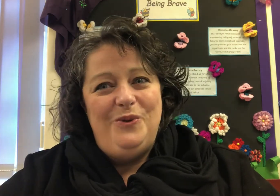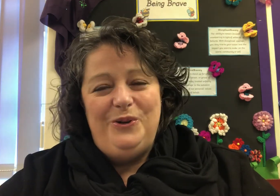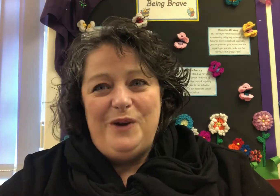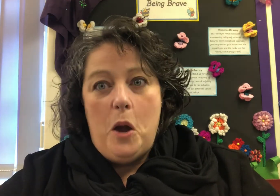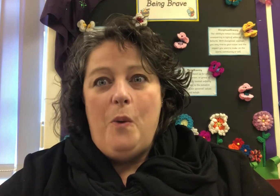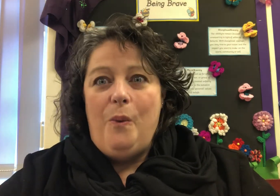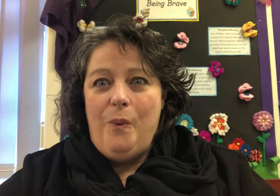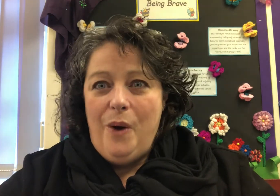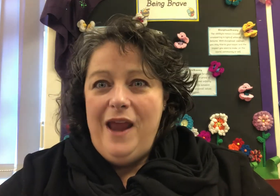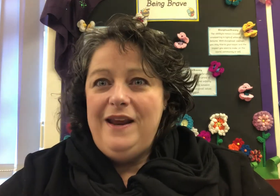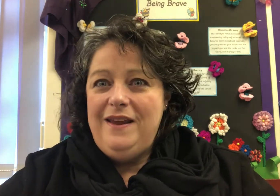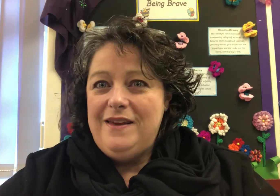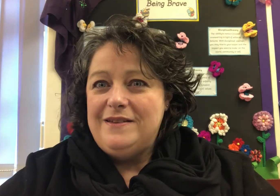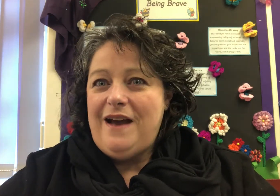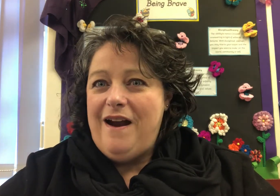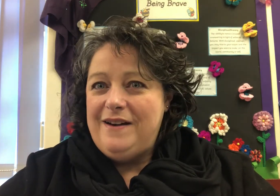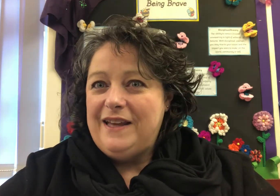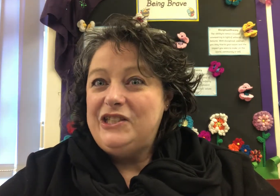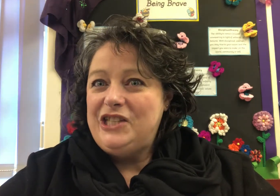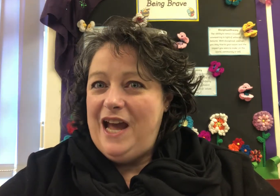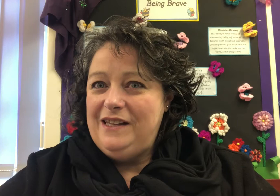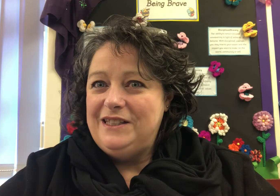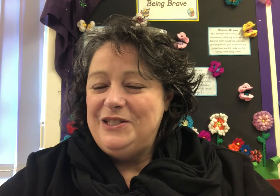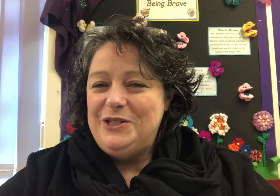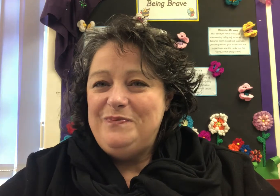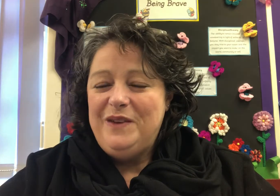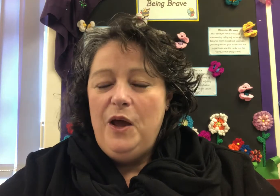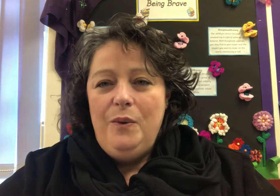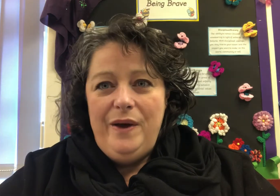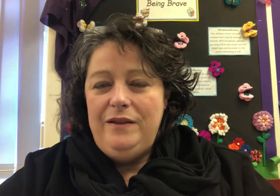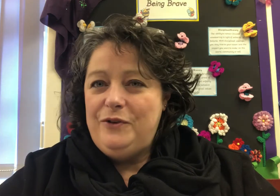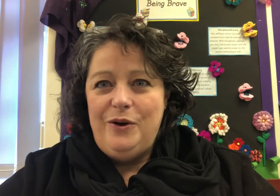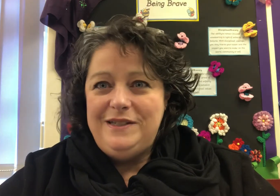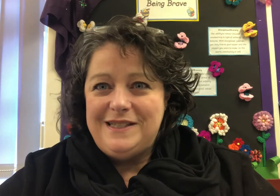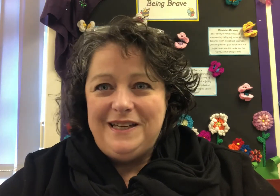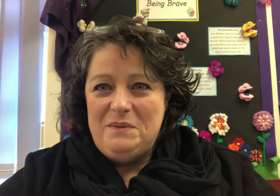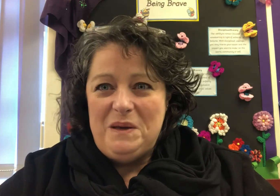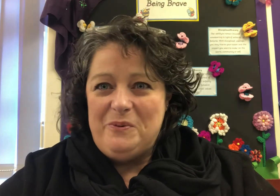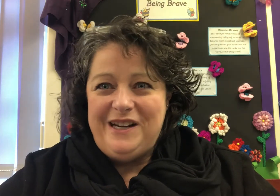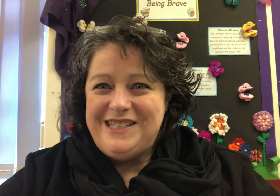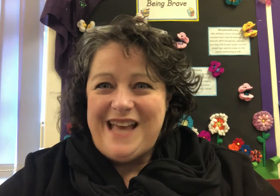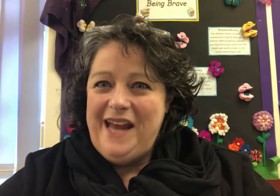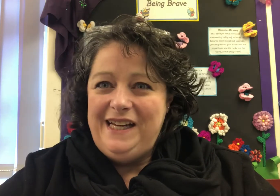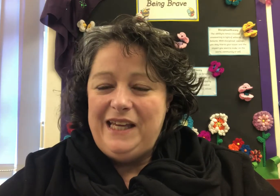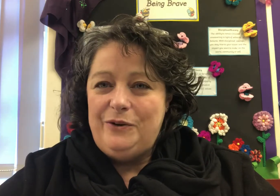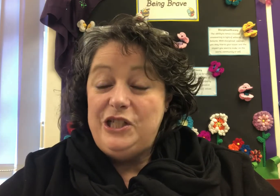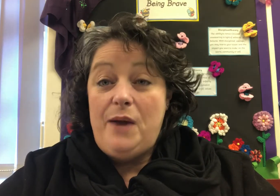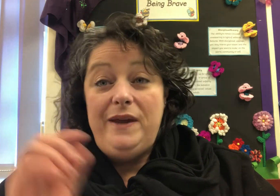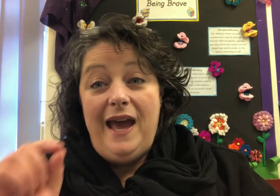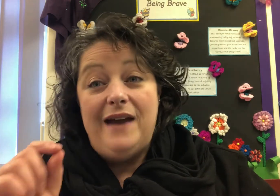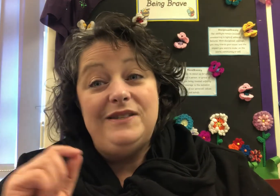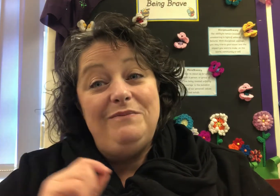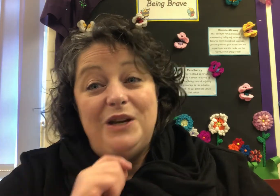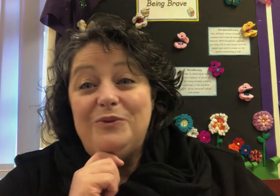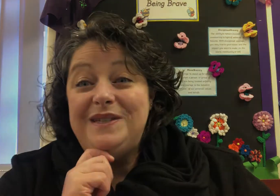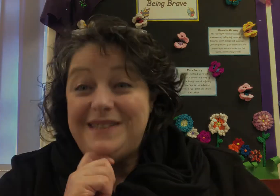wondering, what is our next challenge? Well, of course it's going to be British Sign Language, and we have some new